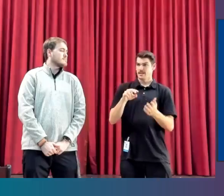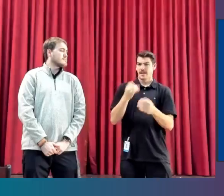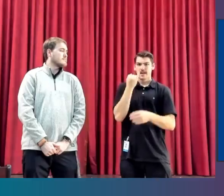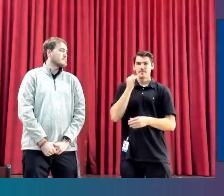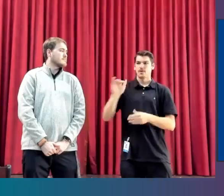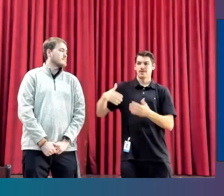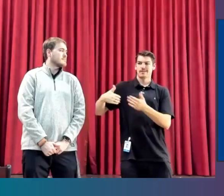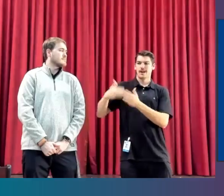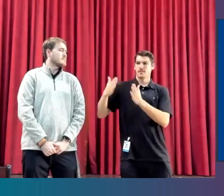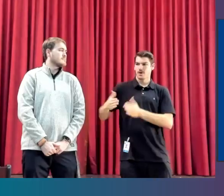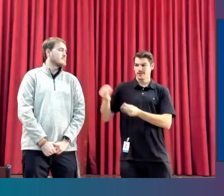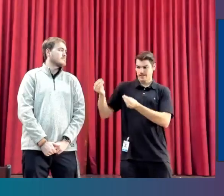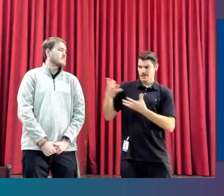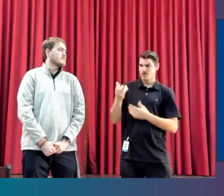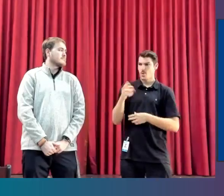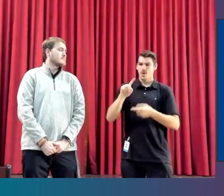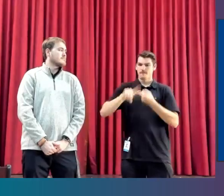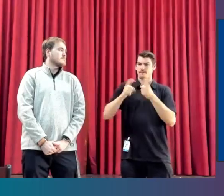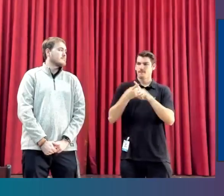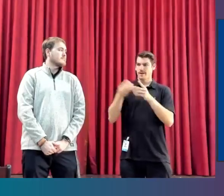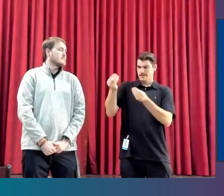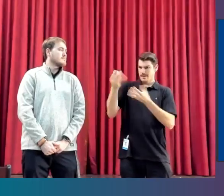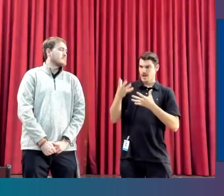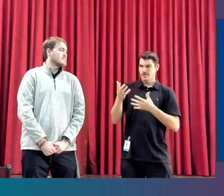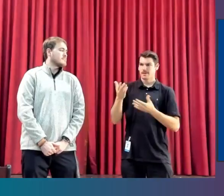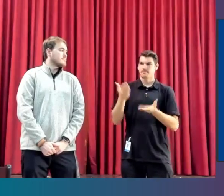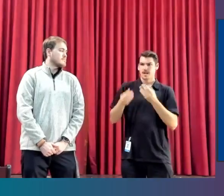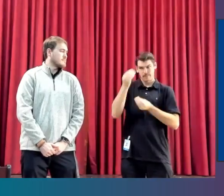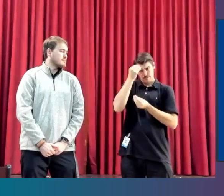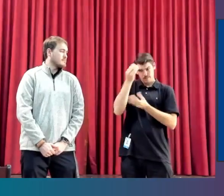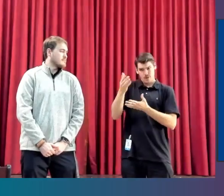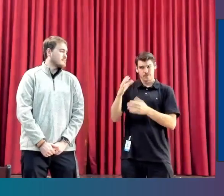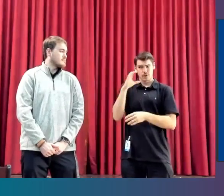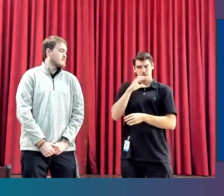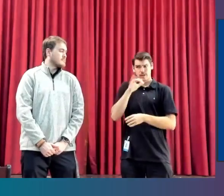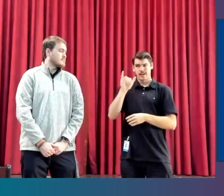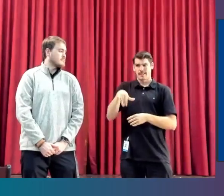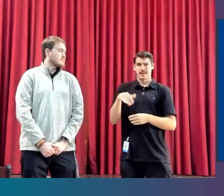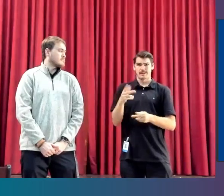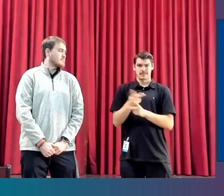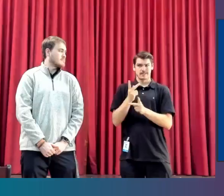or friend, we want to encourage them to look into that and make sure it's legal.